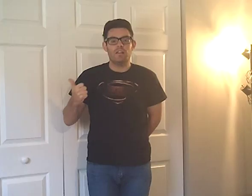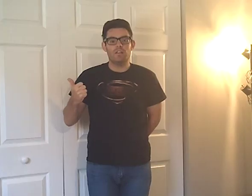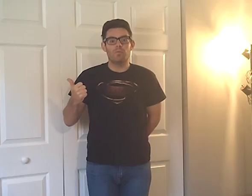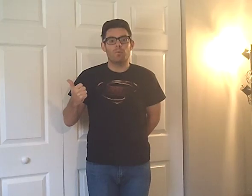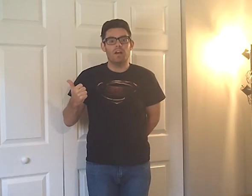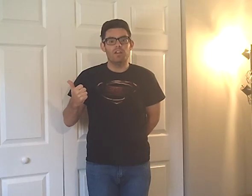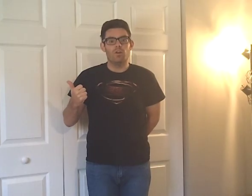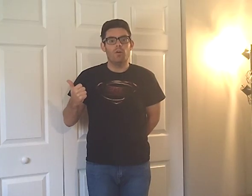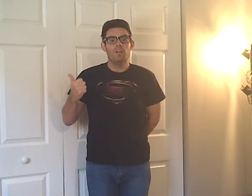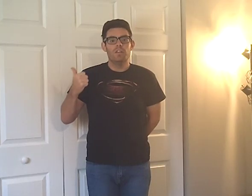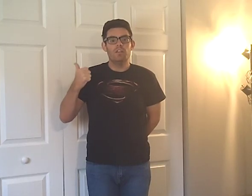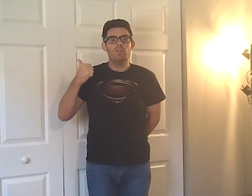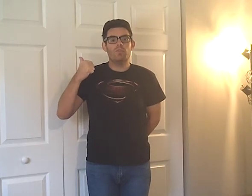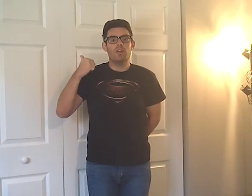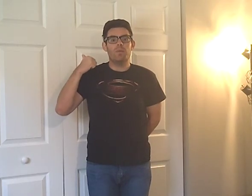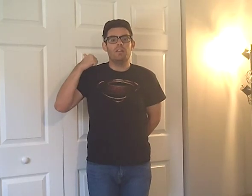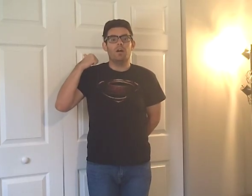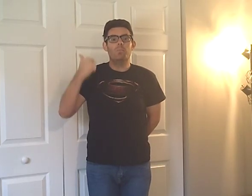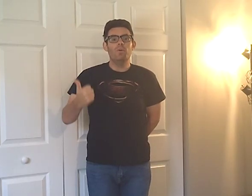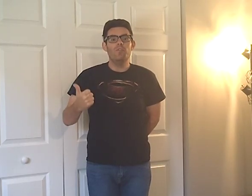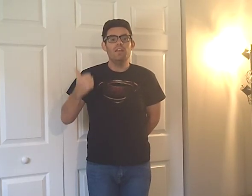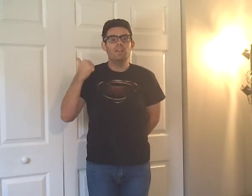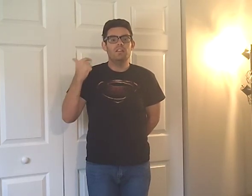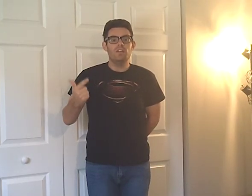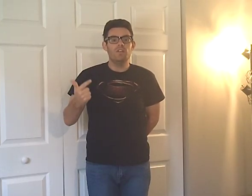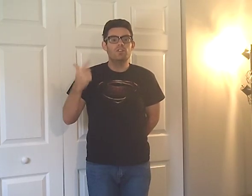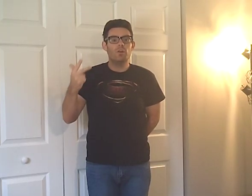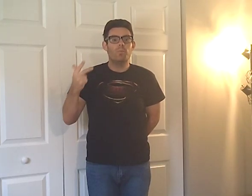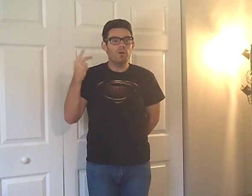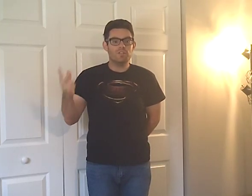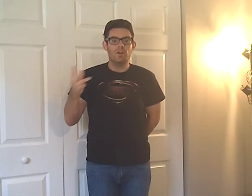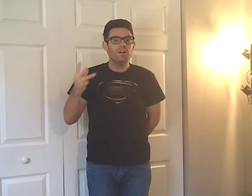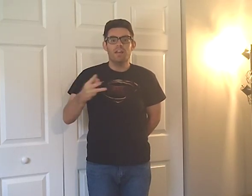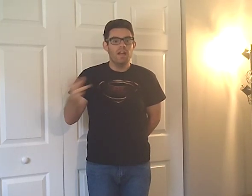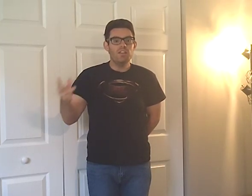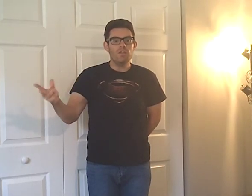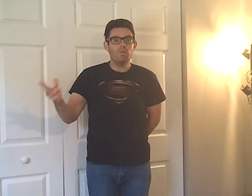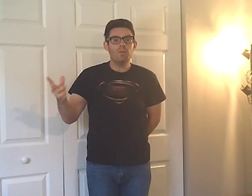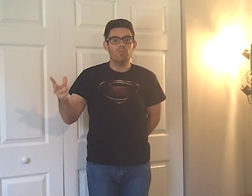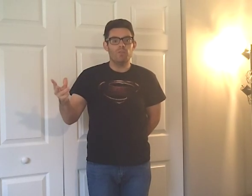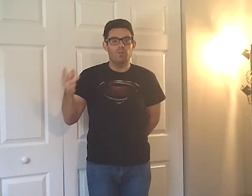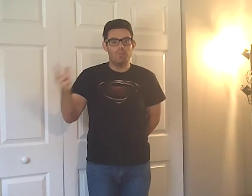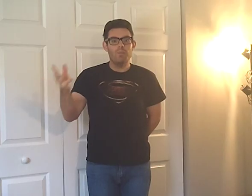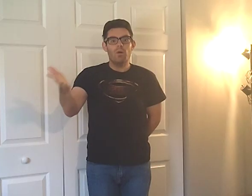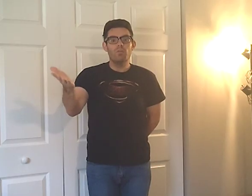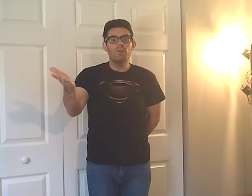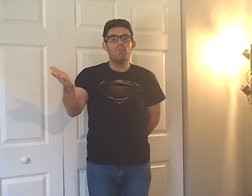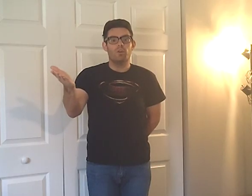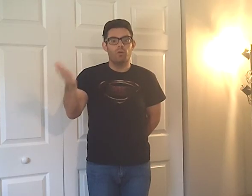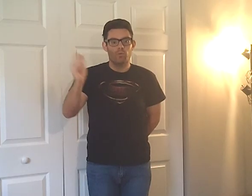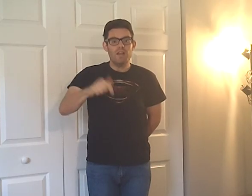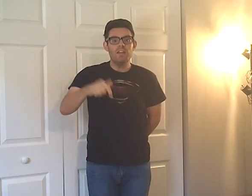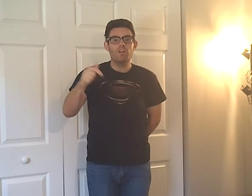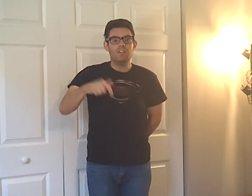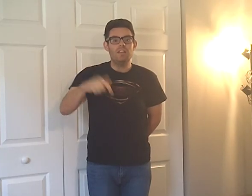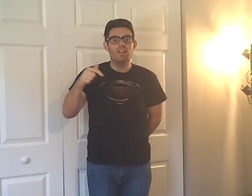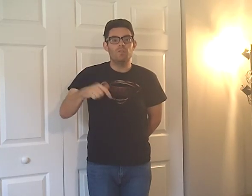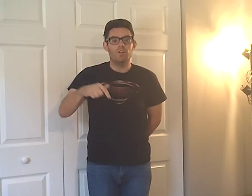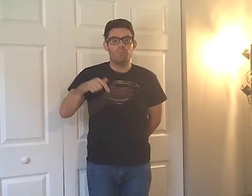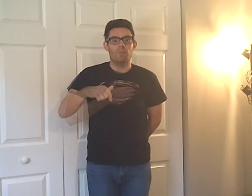like to remind you all that you can recommend a movie, TV show, book, song, anything you want me to review. And maybe I'll review it for you all right here on TK's video blog.